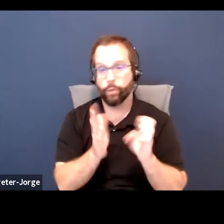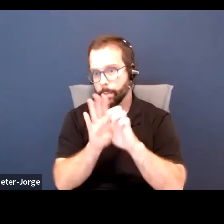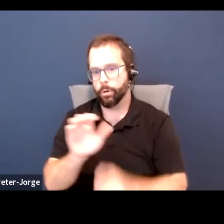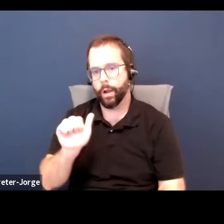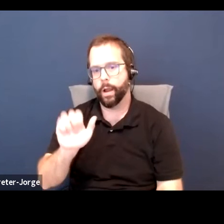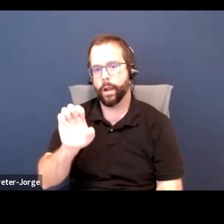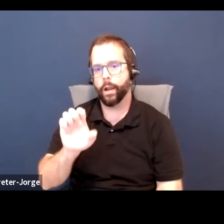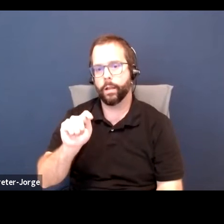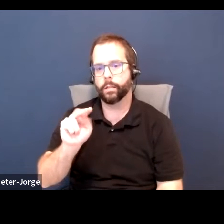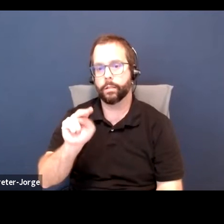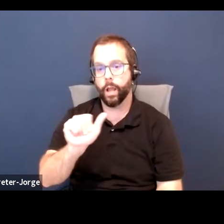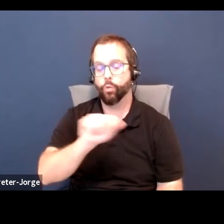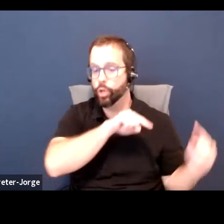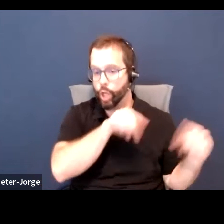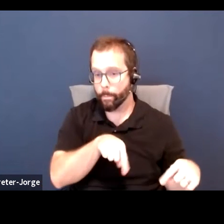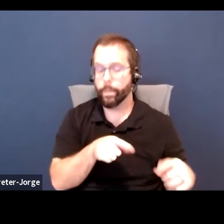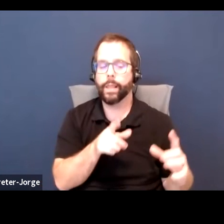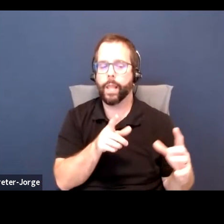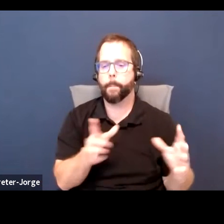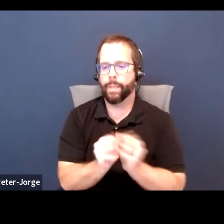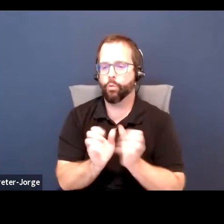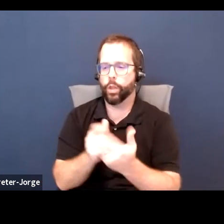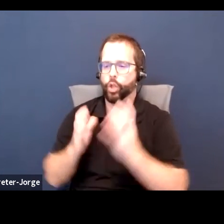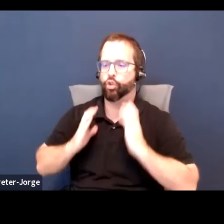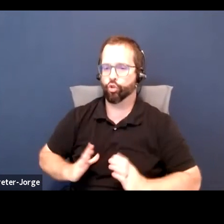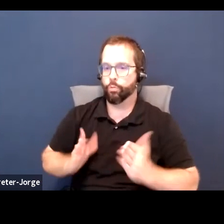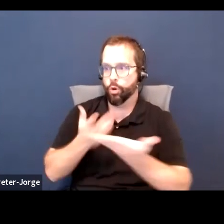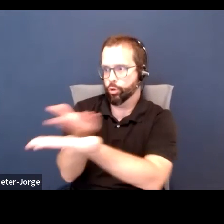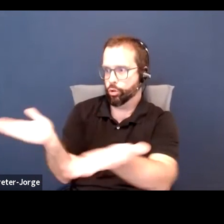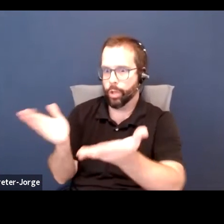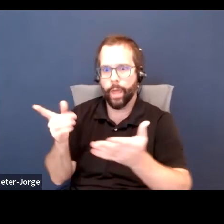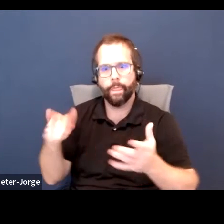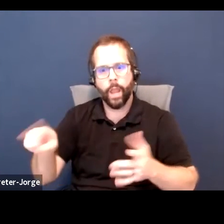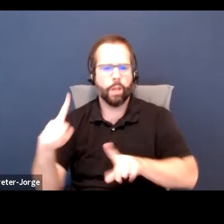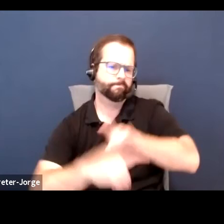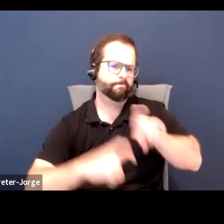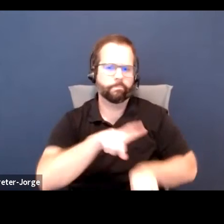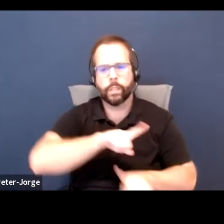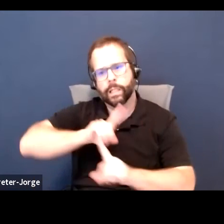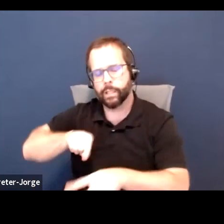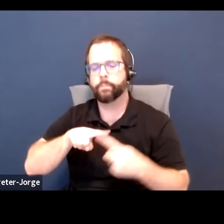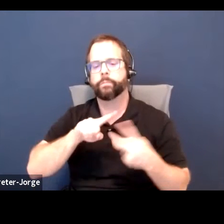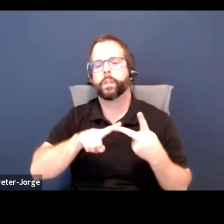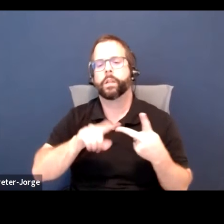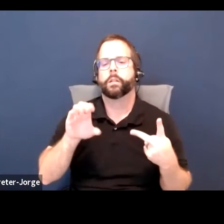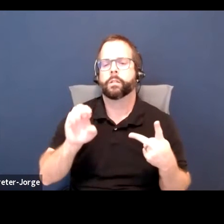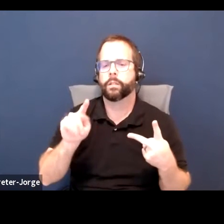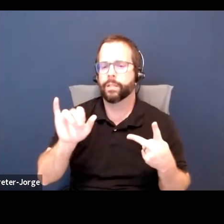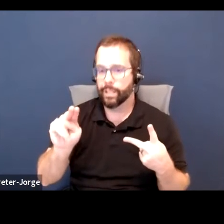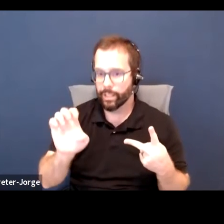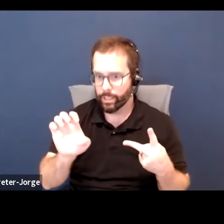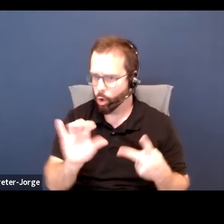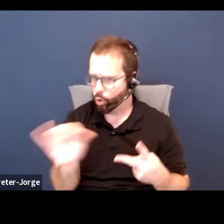with our consumers to answer their questions and concerns. Centene did that.